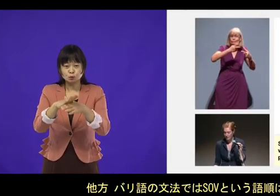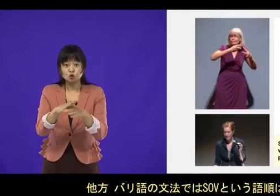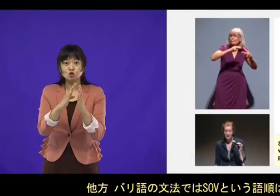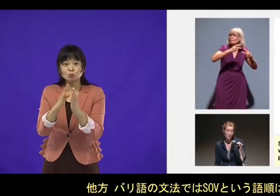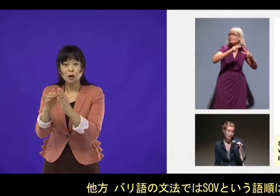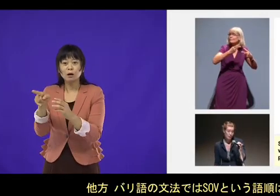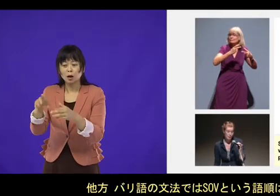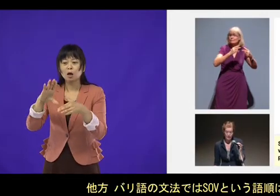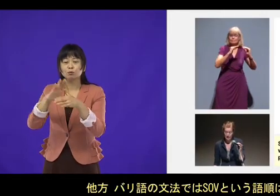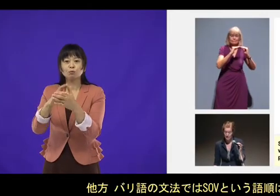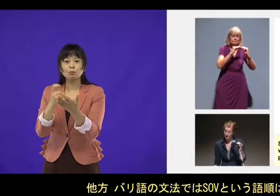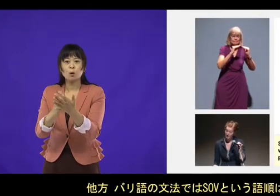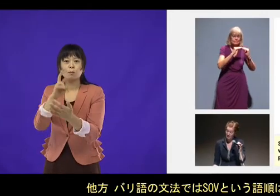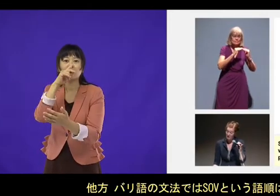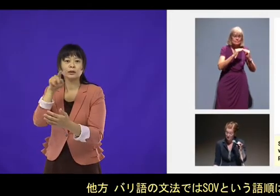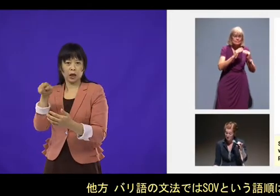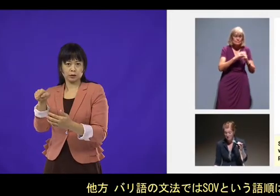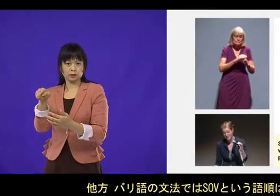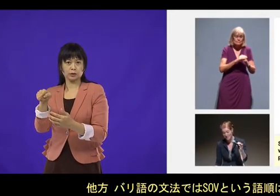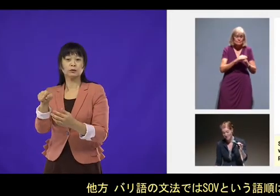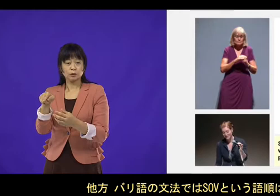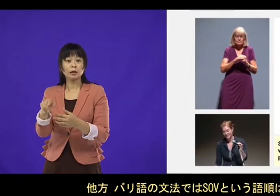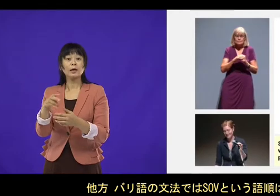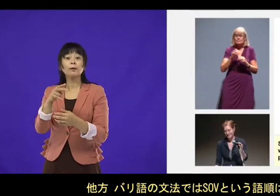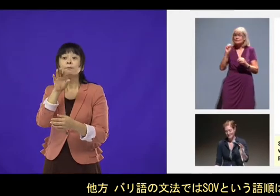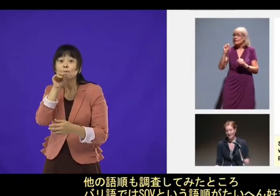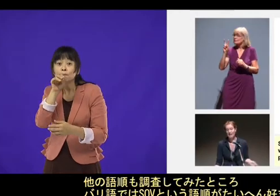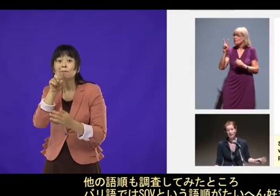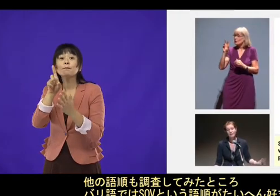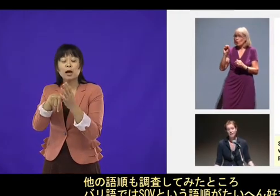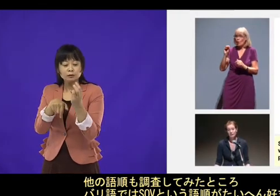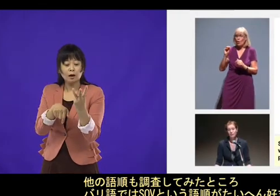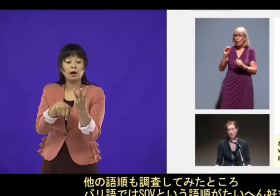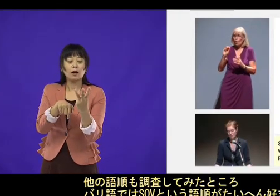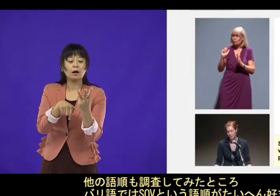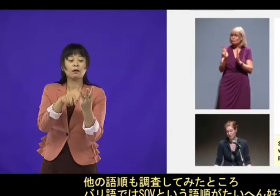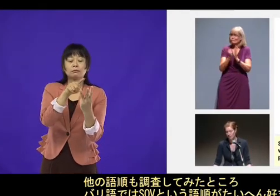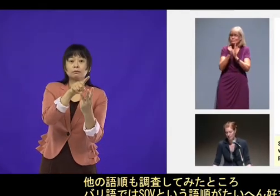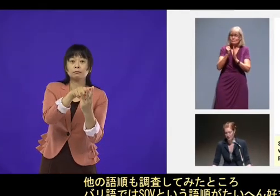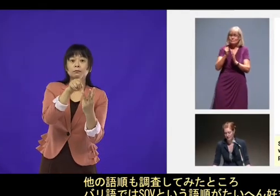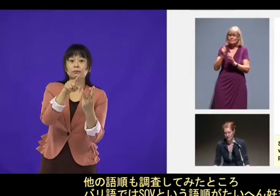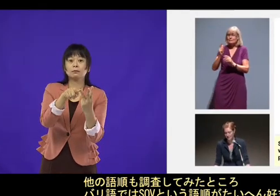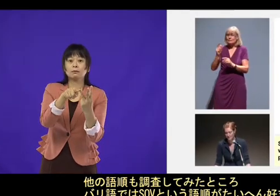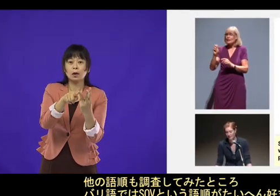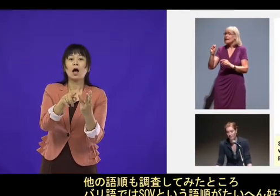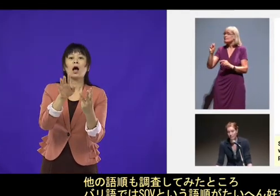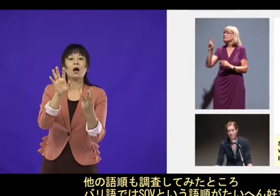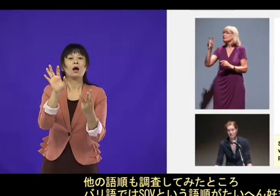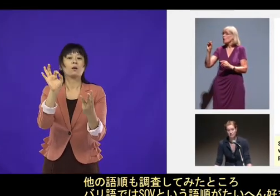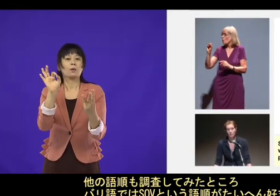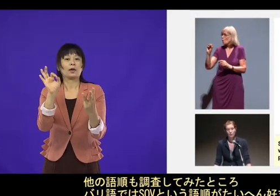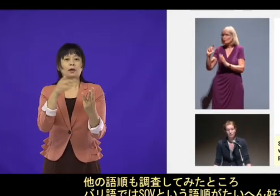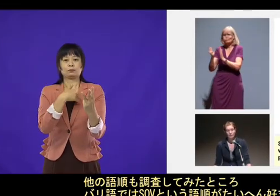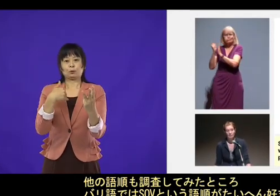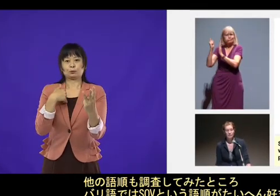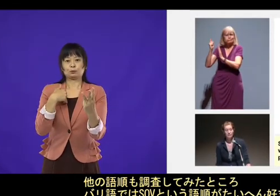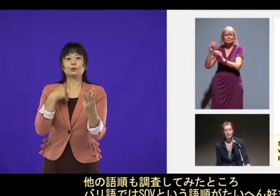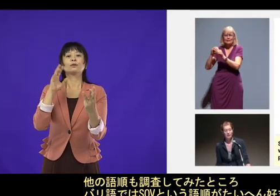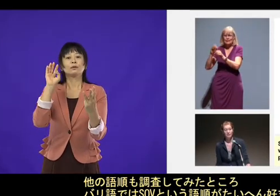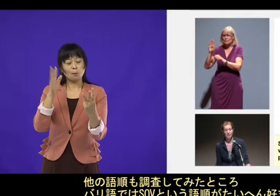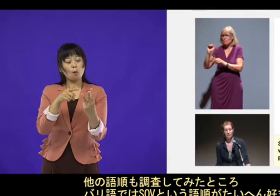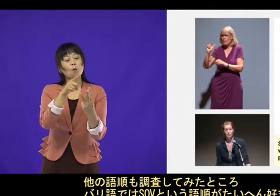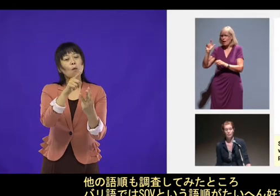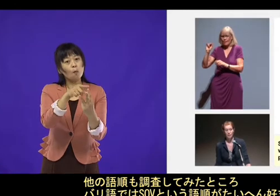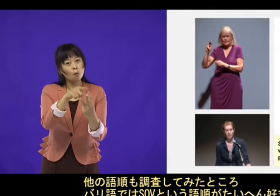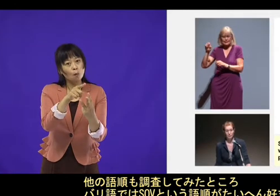And SOV word order is ungrammatical in Balinese. And the other word orders are also attested, but there's a strong preference